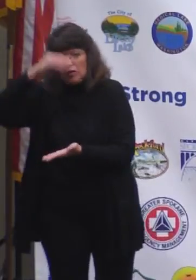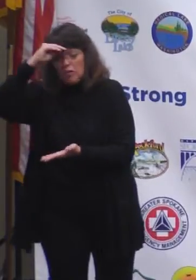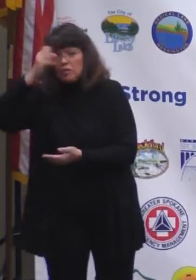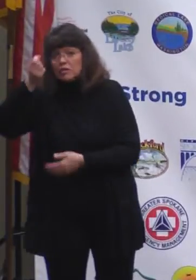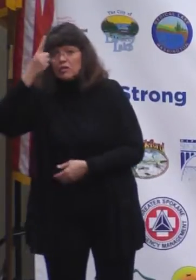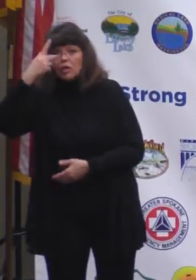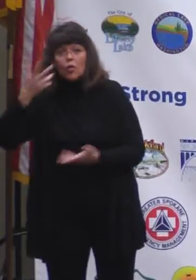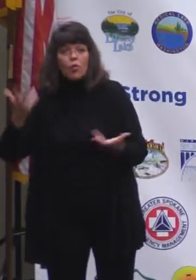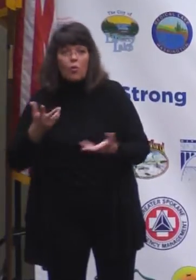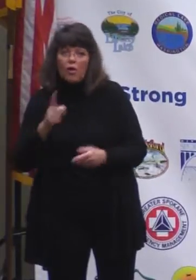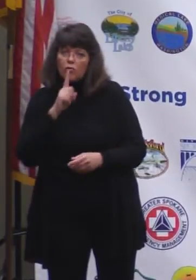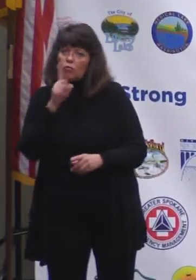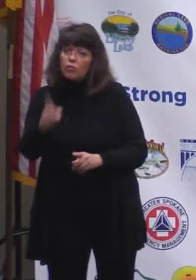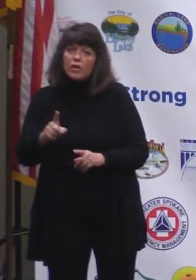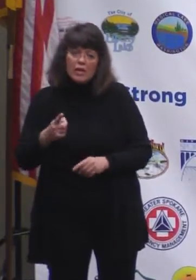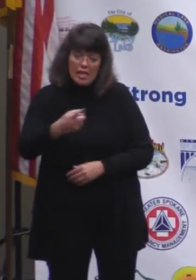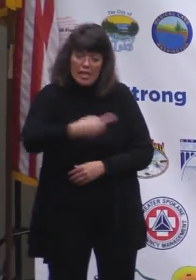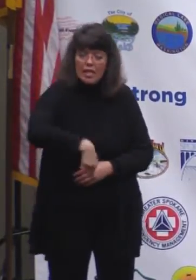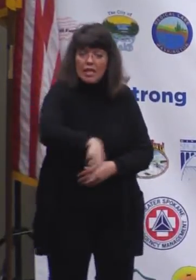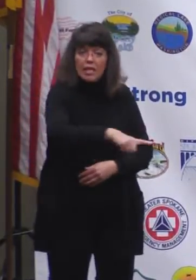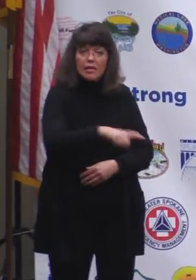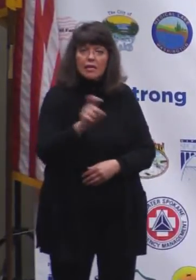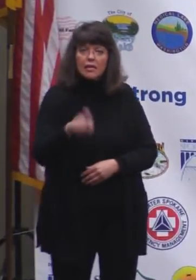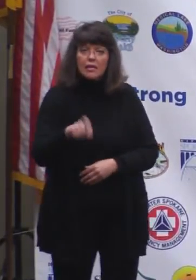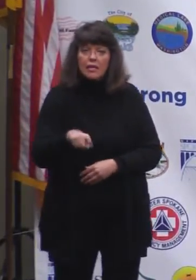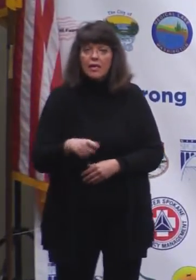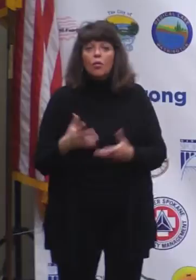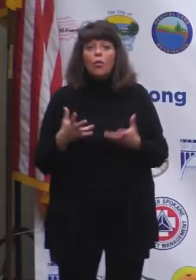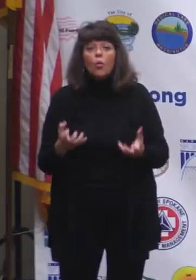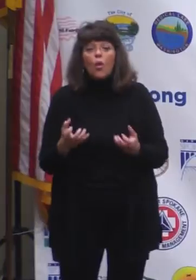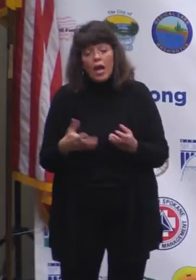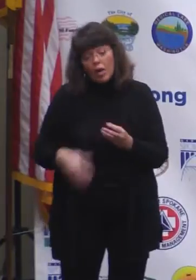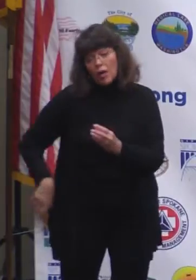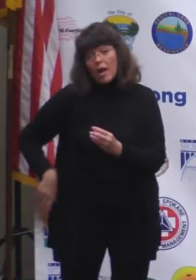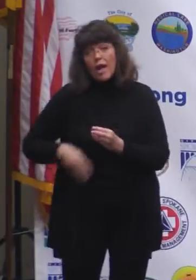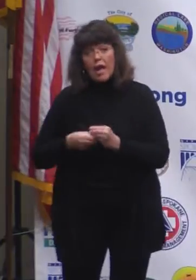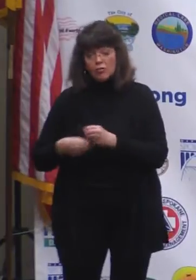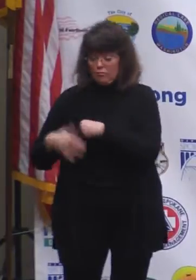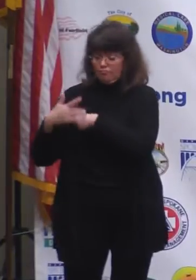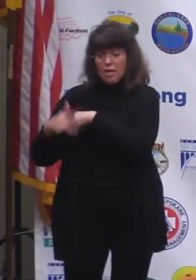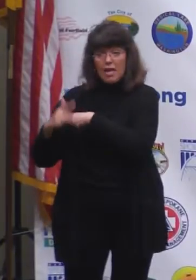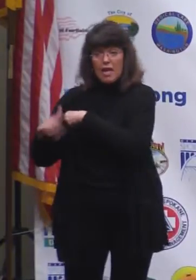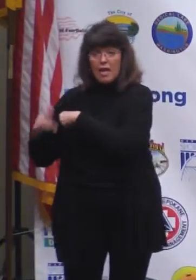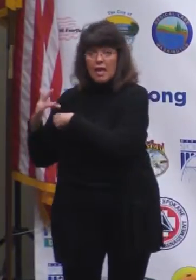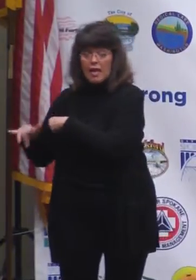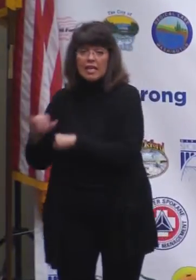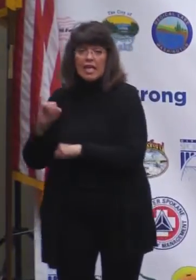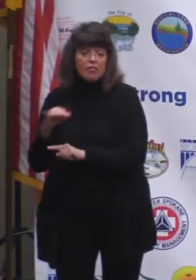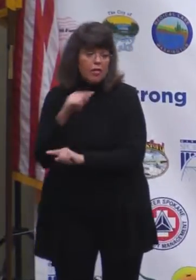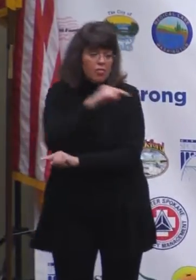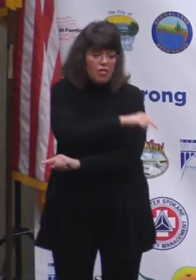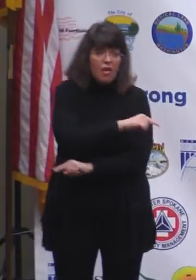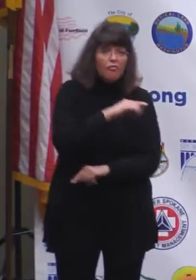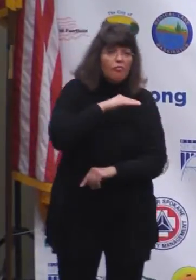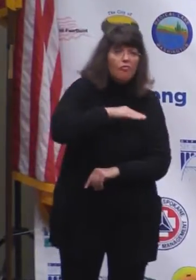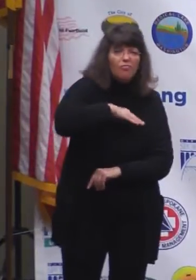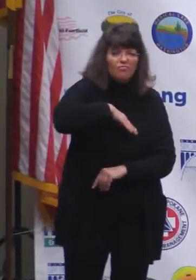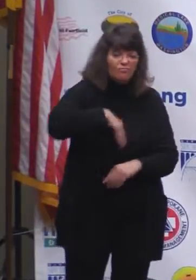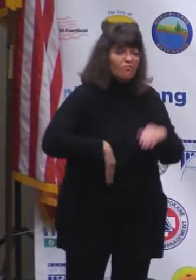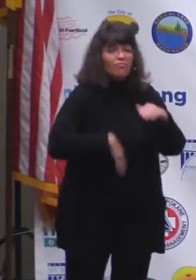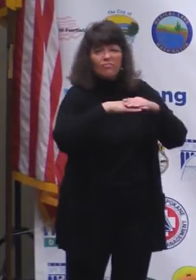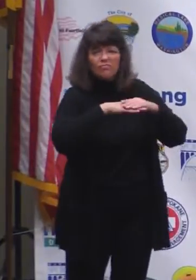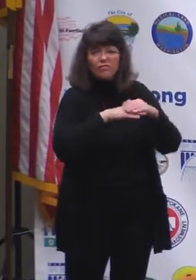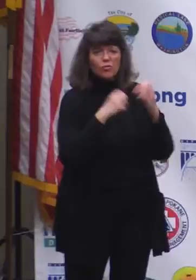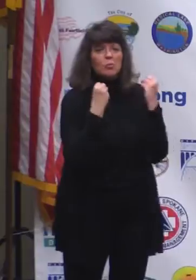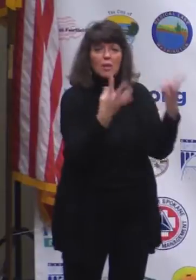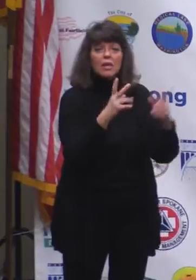discussing potential additional expansion of the physical shelter space should the need arise we will be